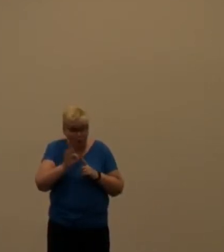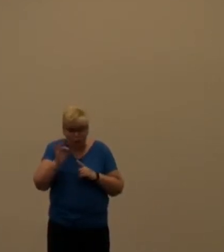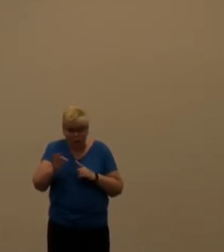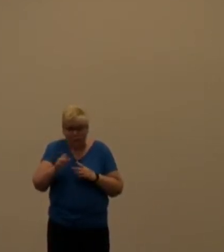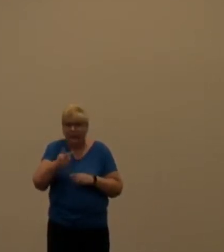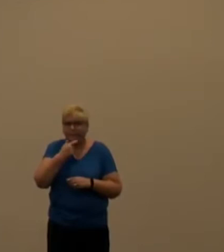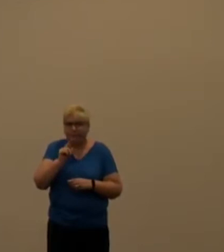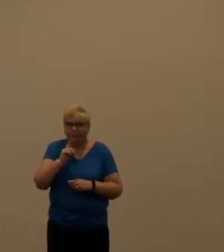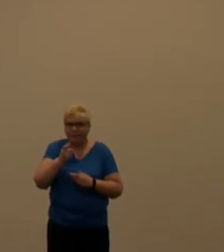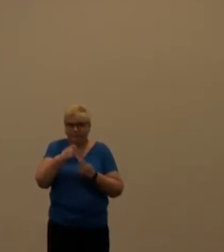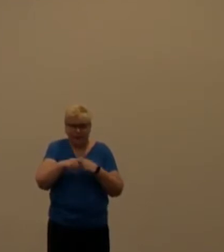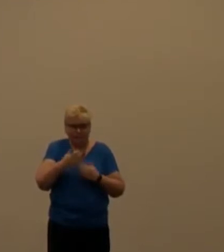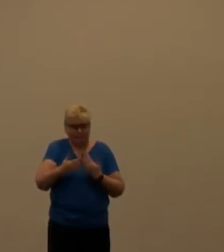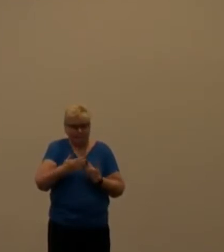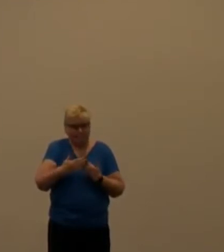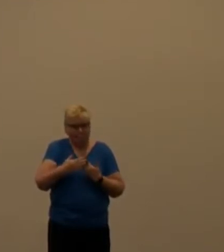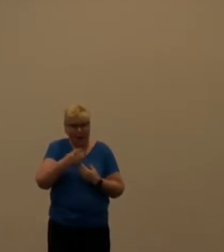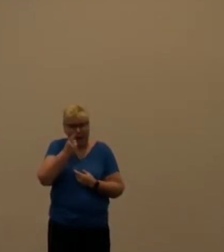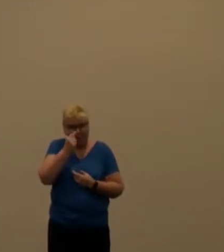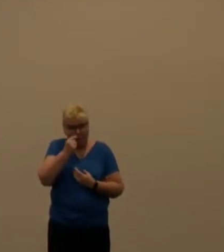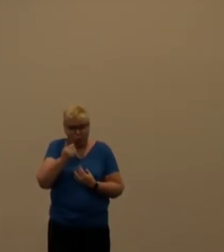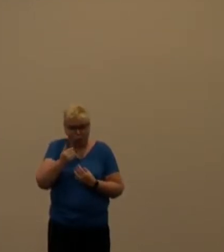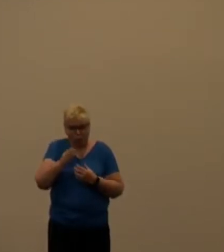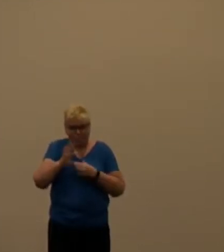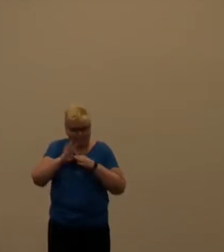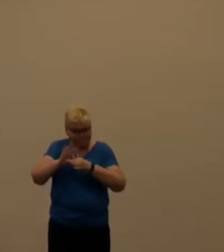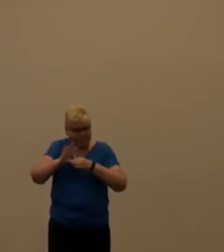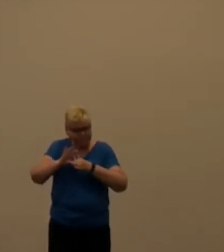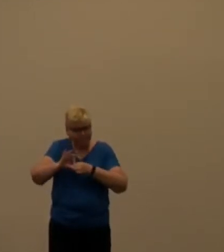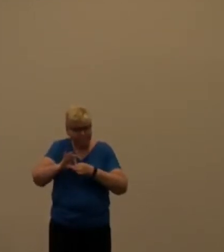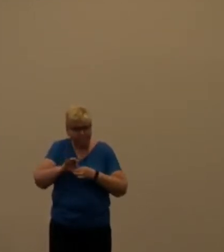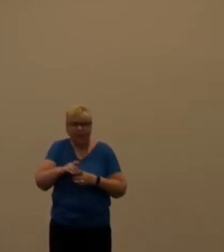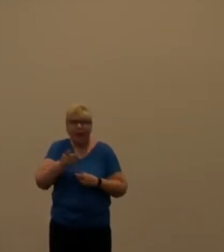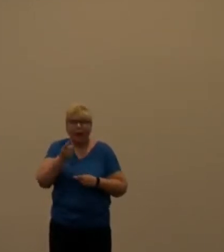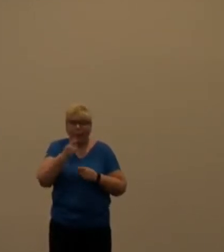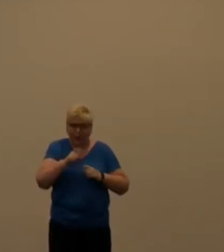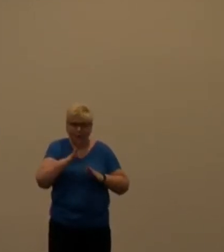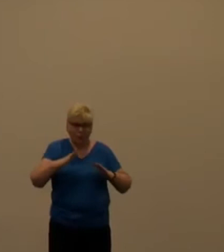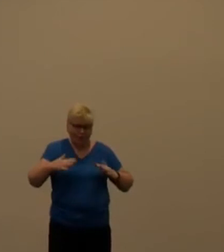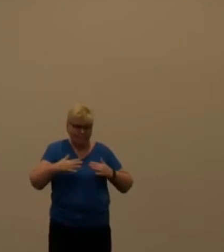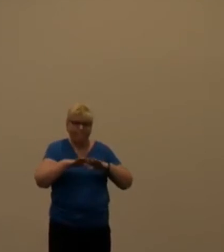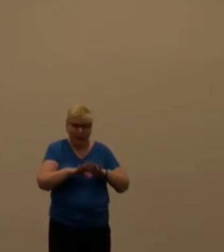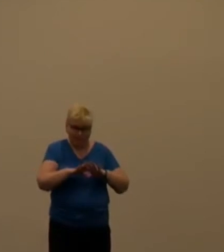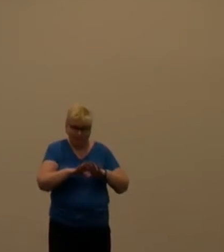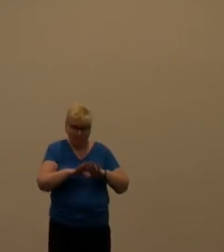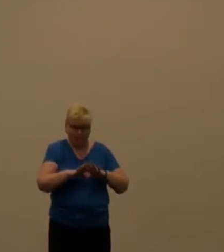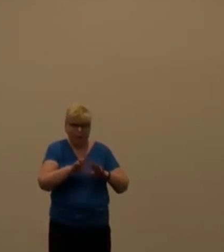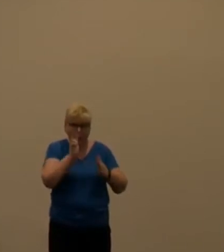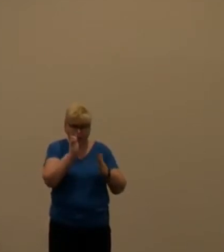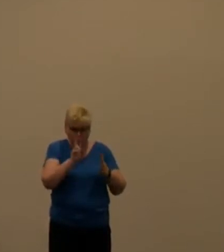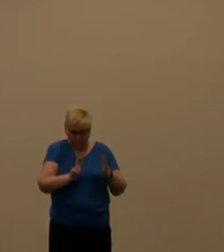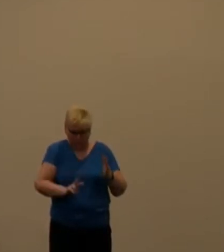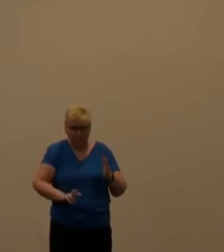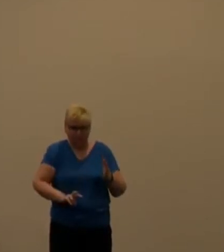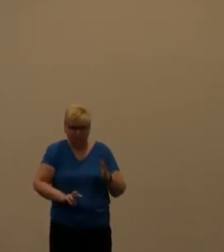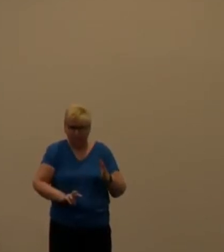are also more able to answer them. Then you map them, draw them down, draw